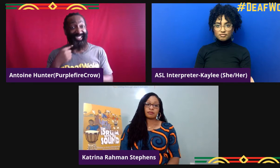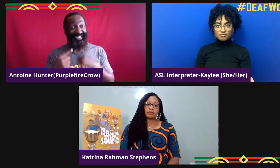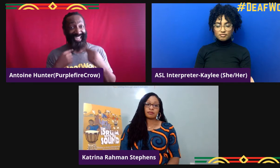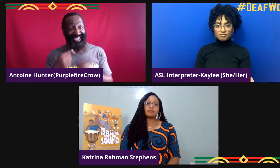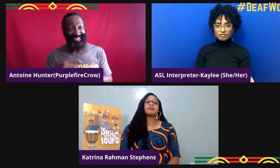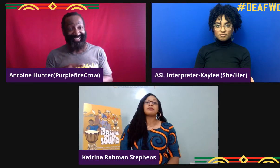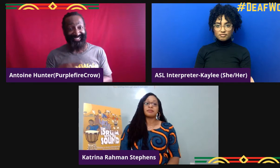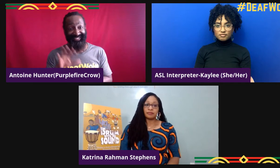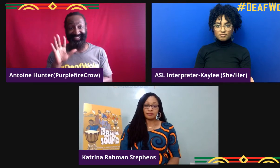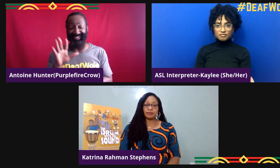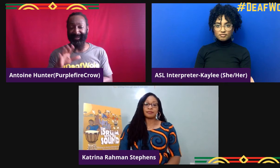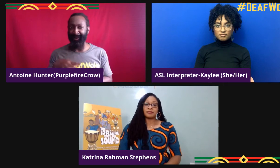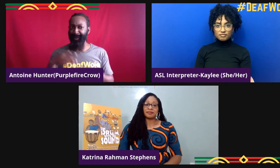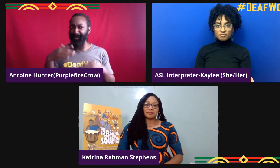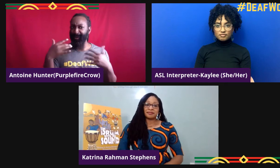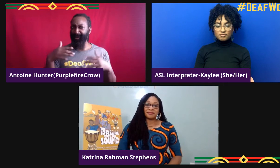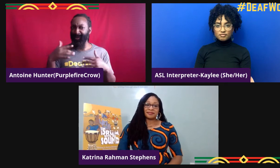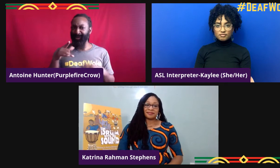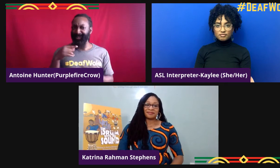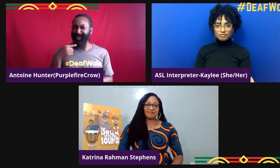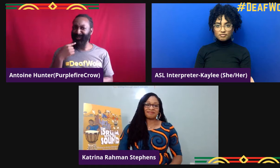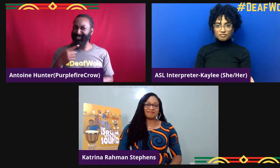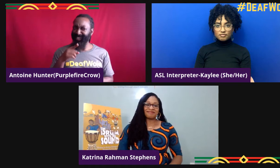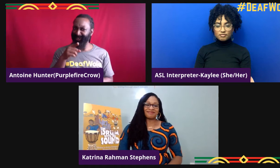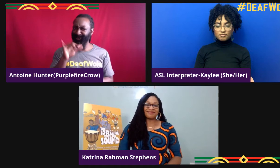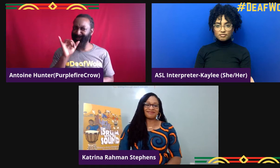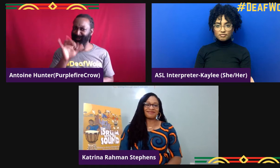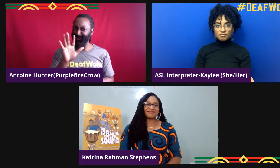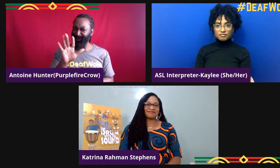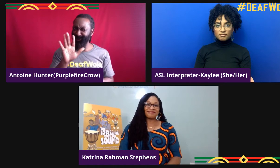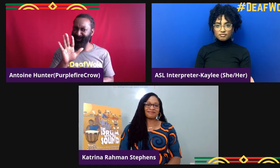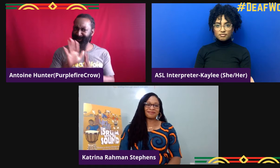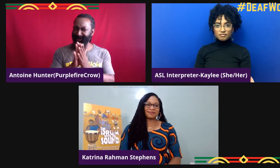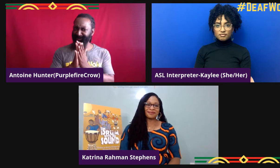Fremont, the deaf residential school, to sign the story.